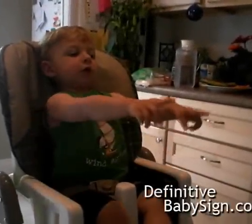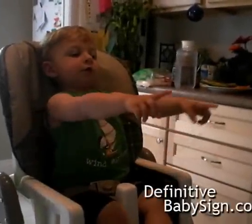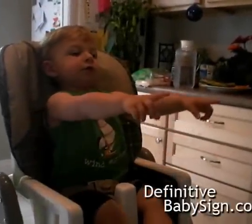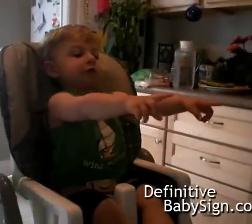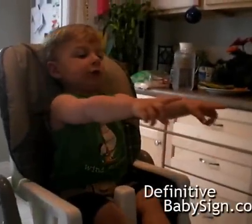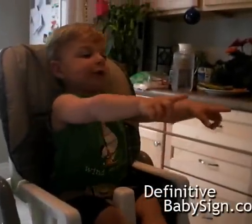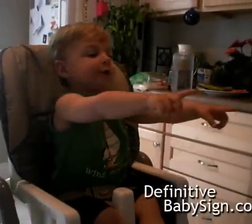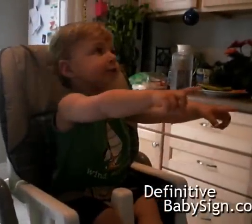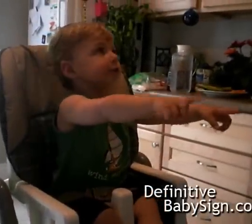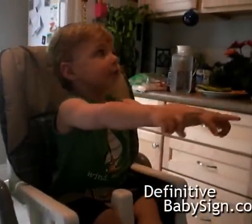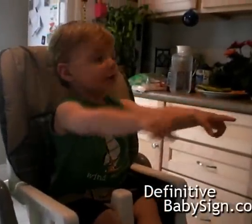What's that?